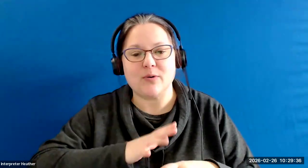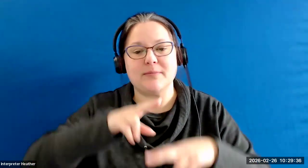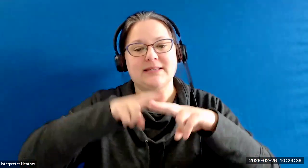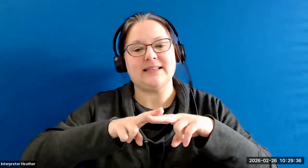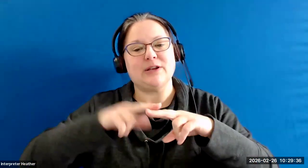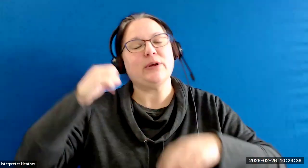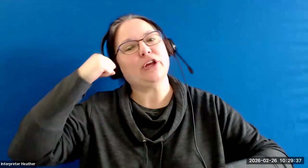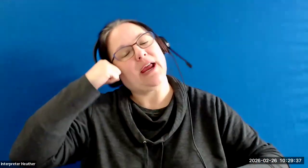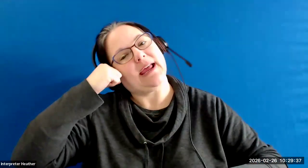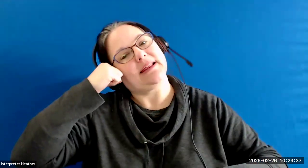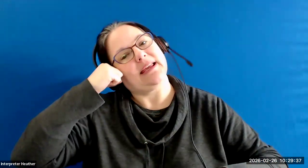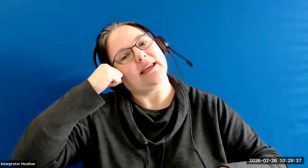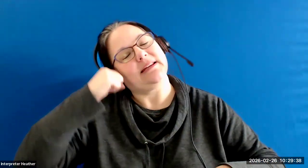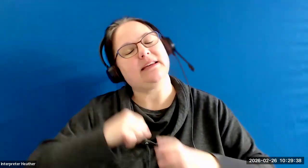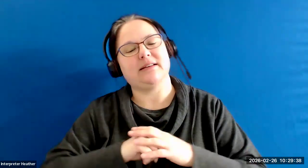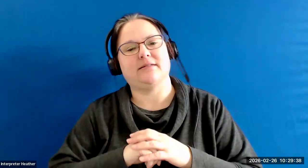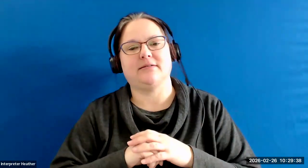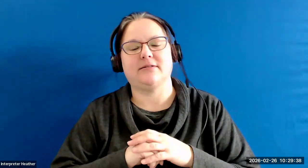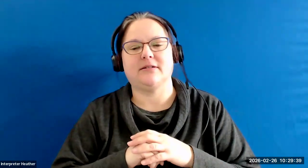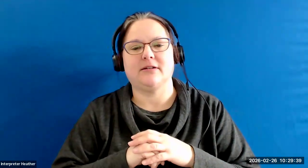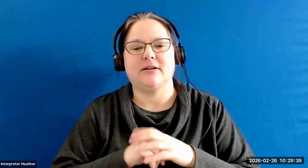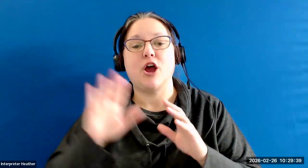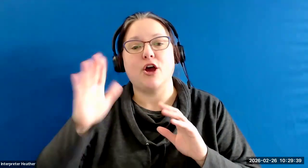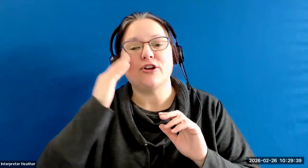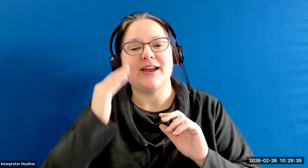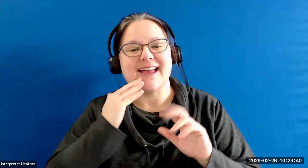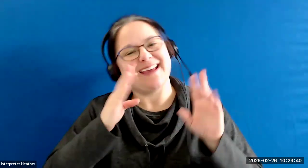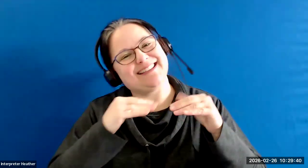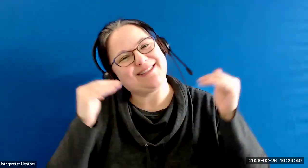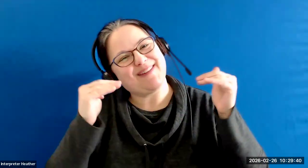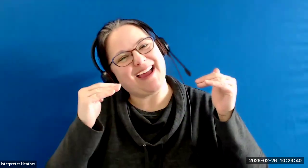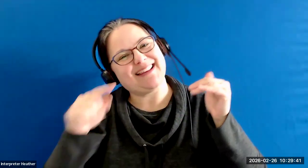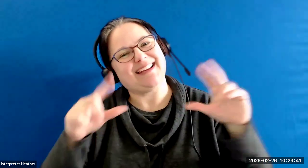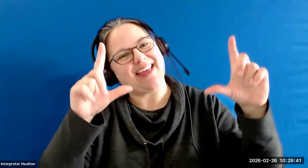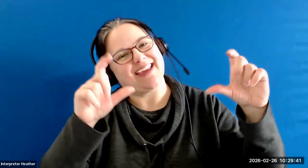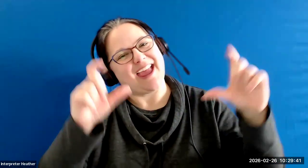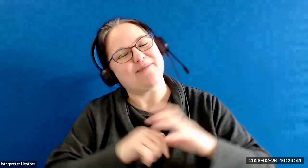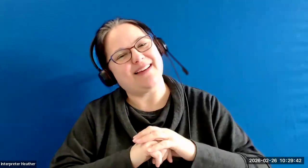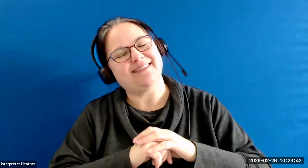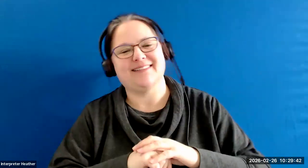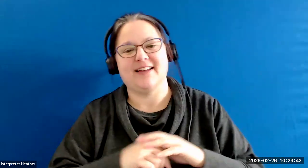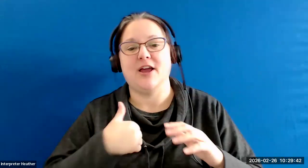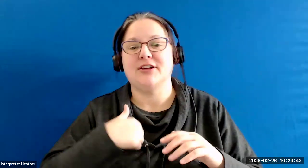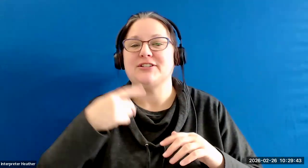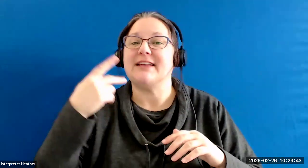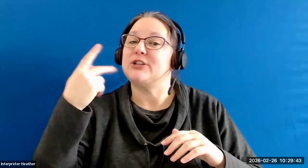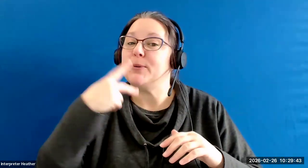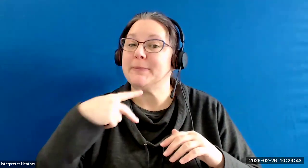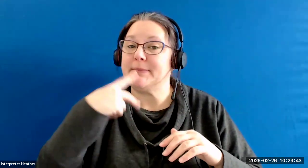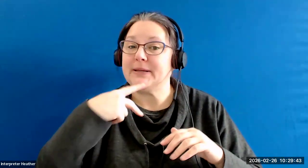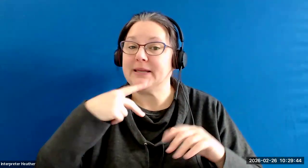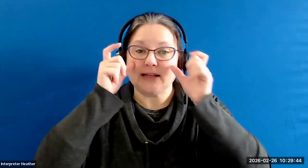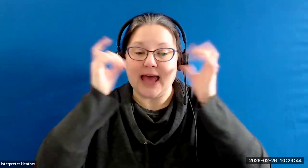her hand leaning on her, with her hand leaning on her hand, smiling at the camera. She is wearing pink sparkly